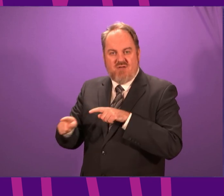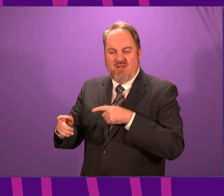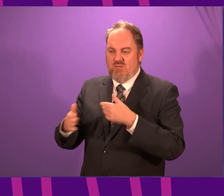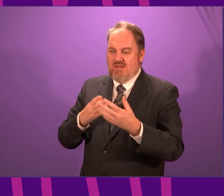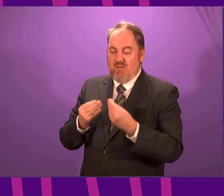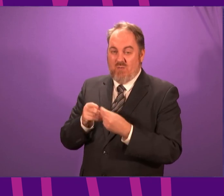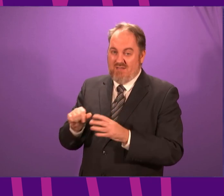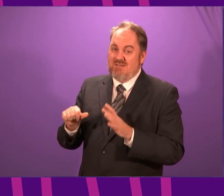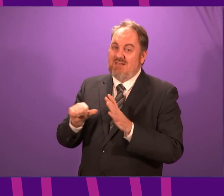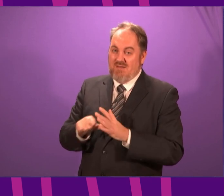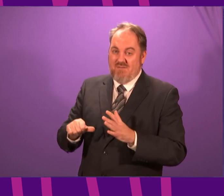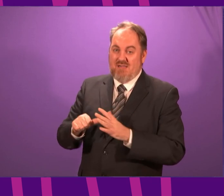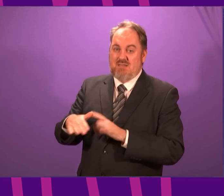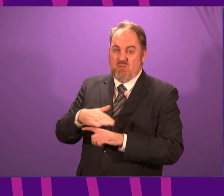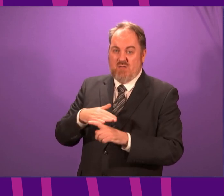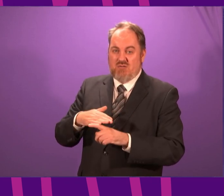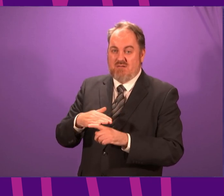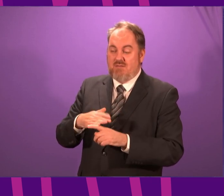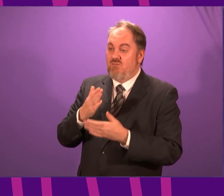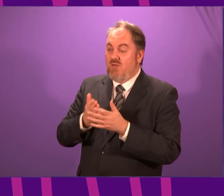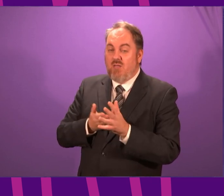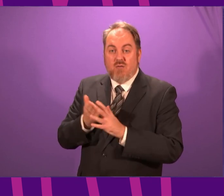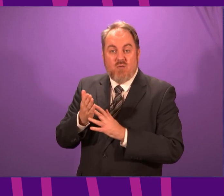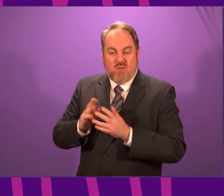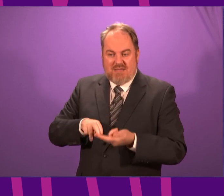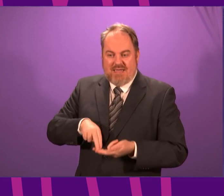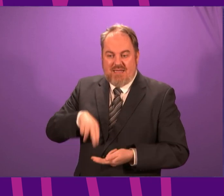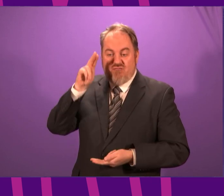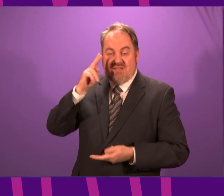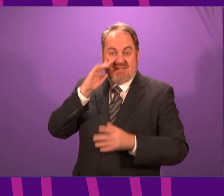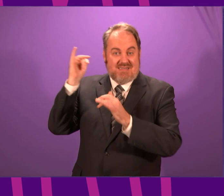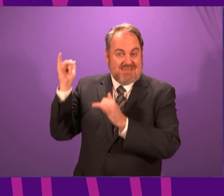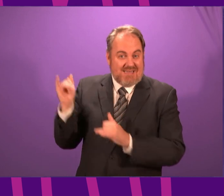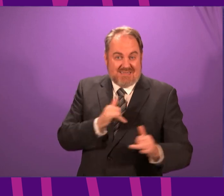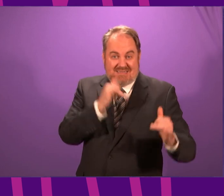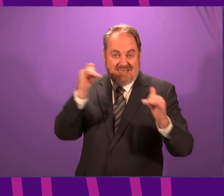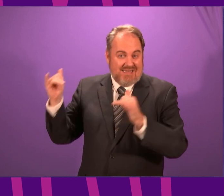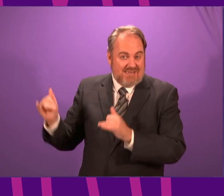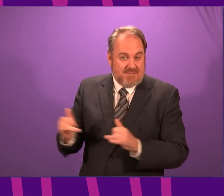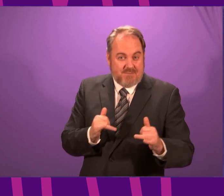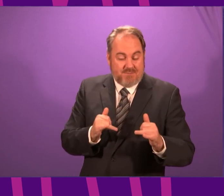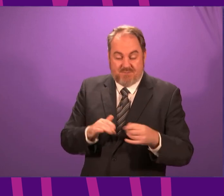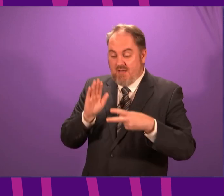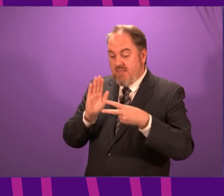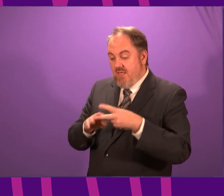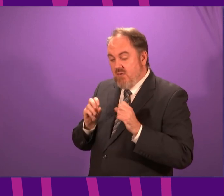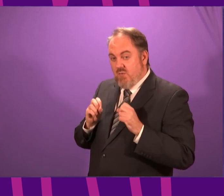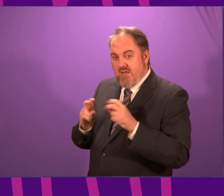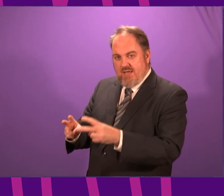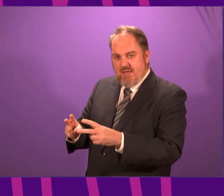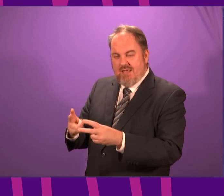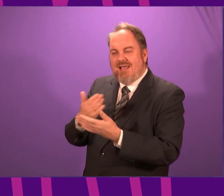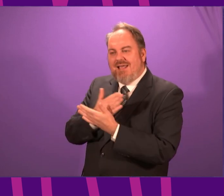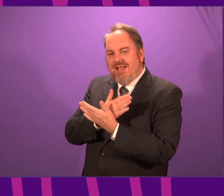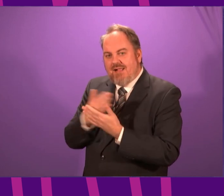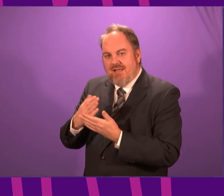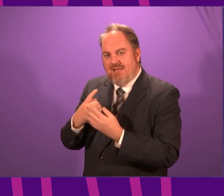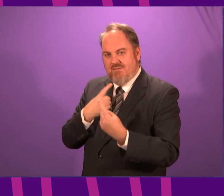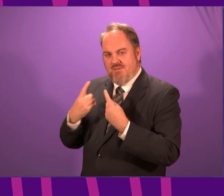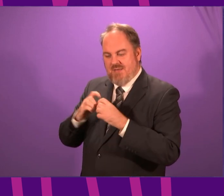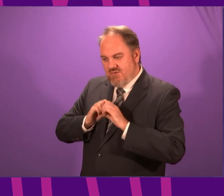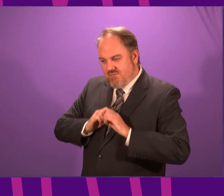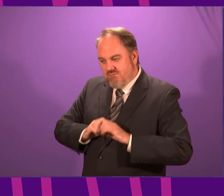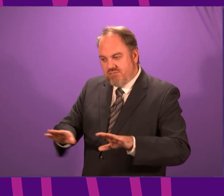conundrum. First, by testing through whatever means and whatever scale is necessary. Second, by offering clear guidance to people